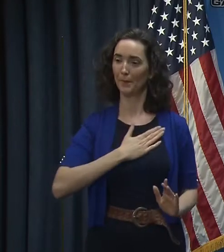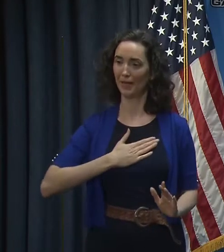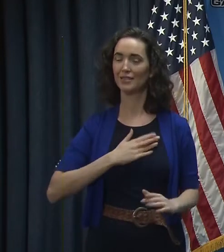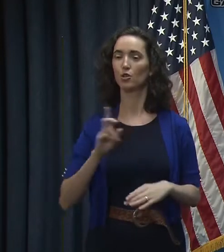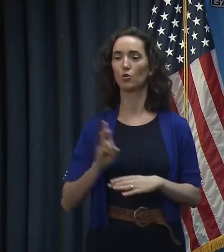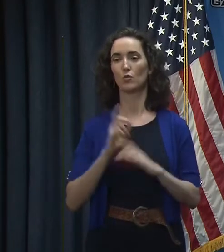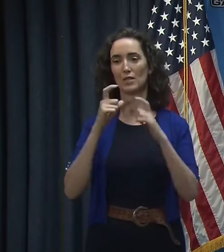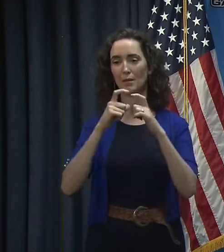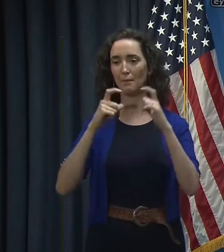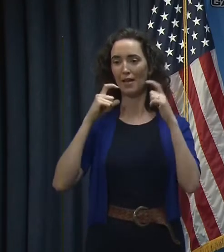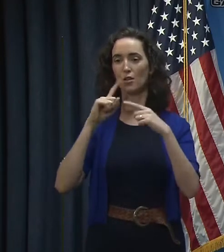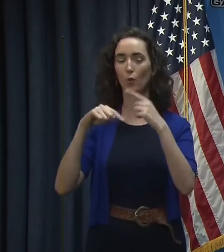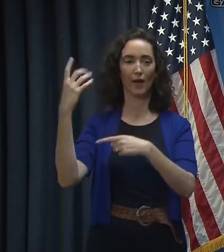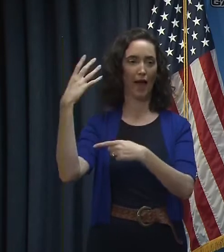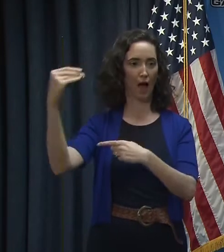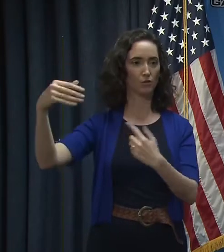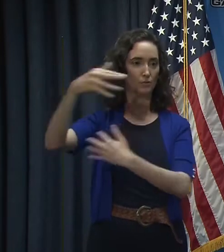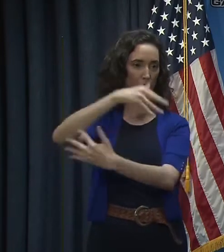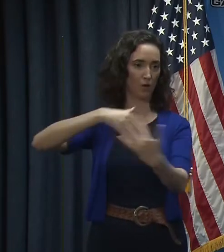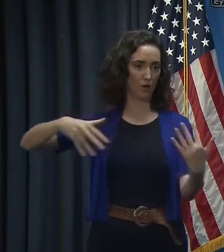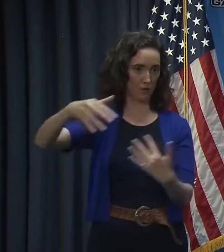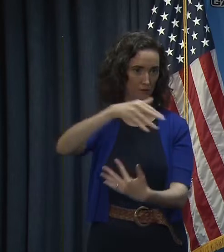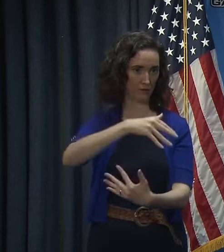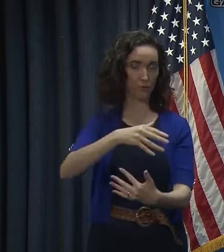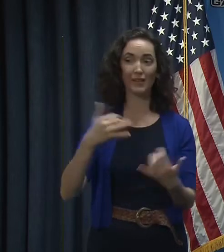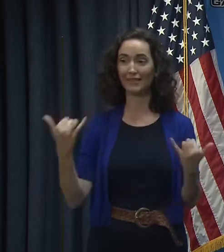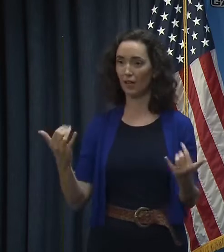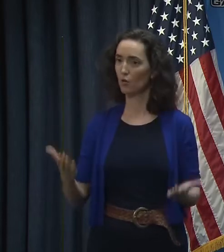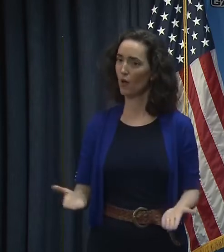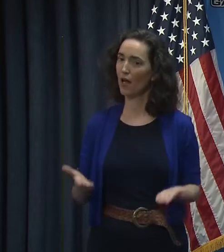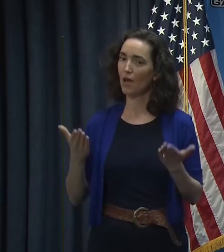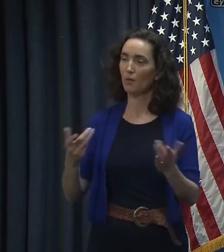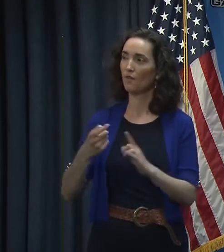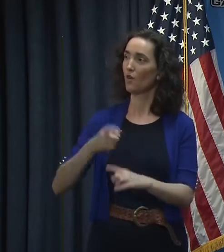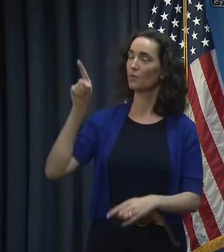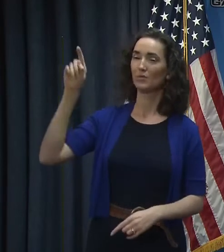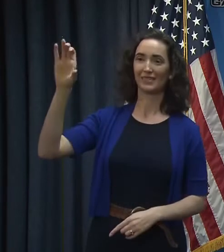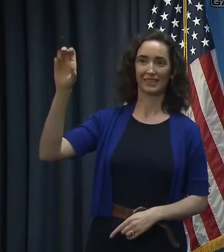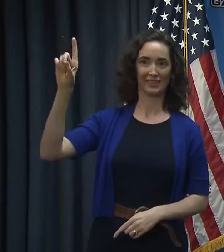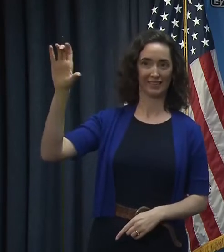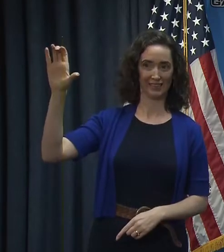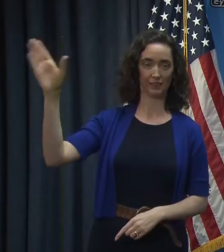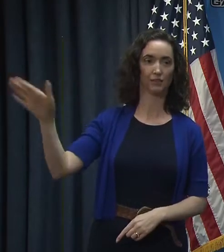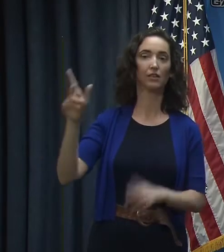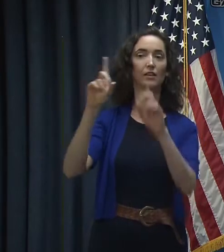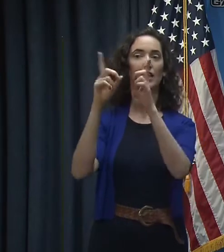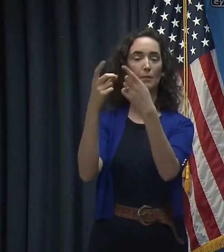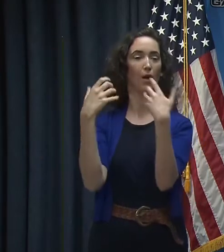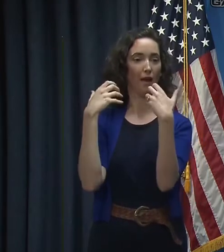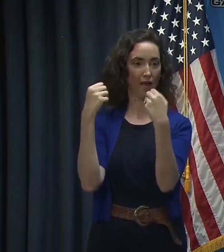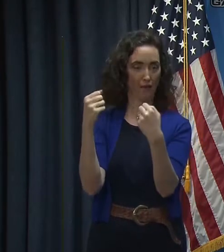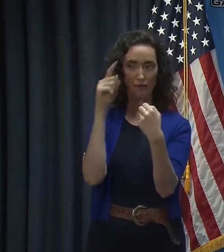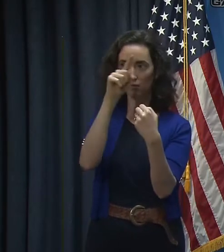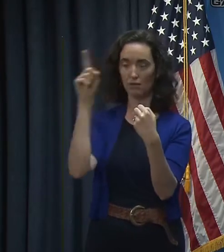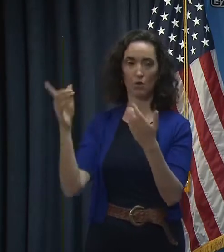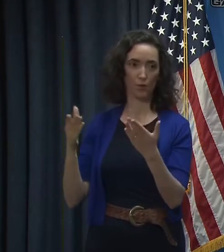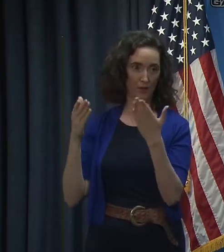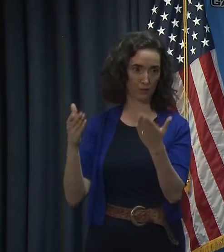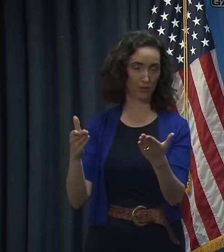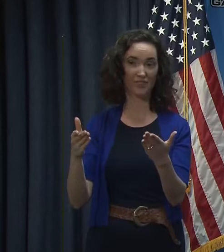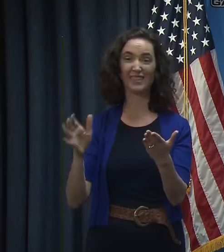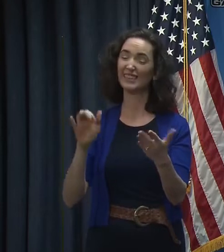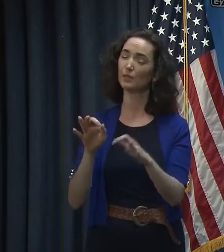coverings when in public. This is now a recommendation of the CDC. It's a recommendation of the Department of Health. We know that this is very